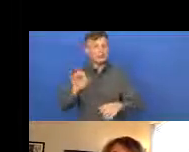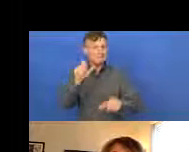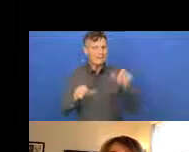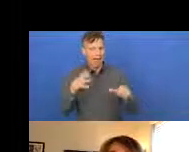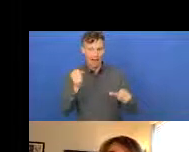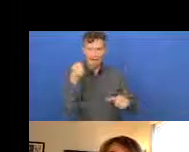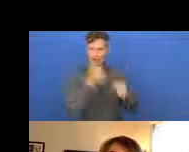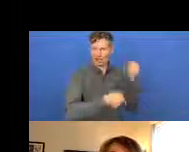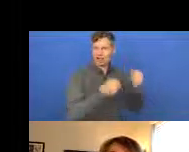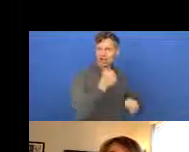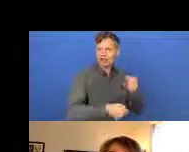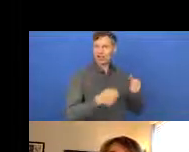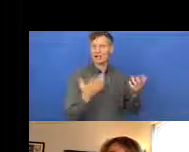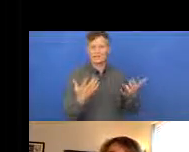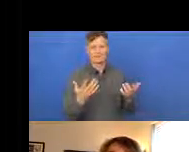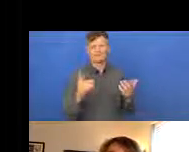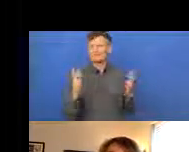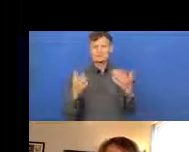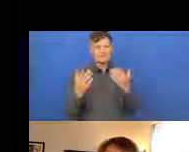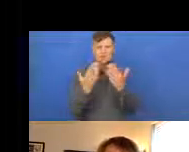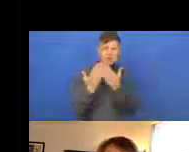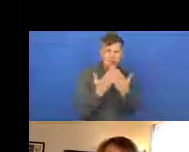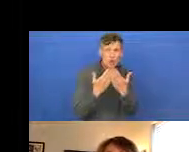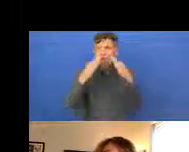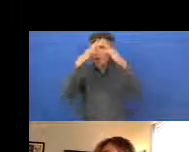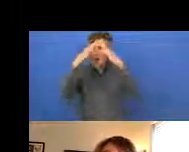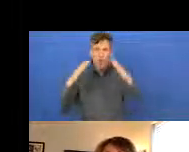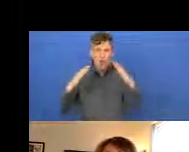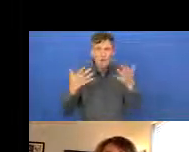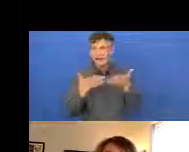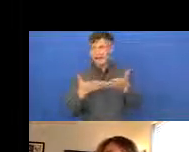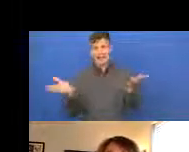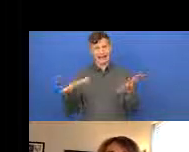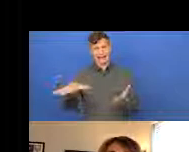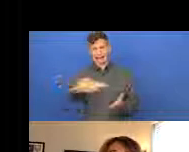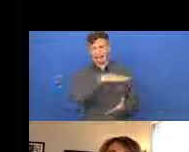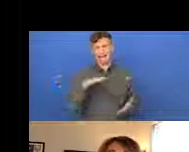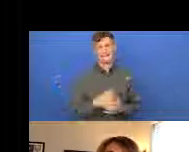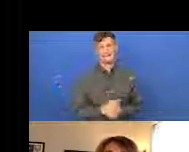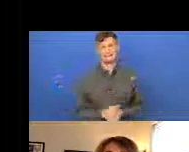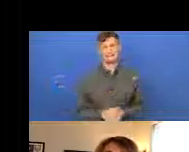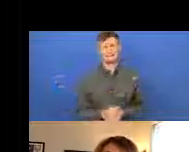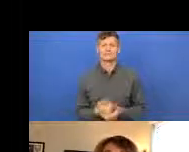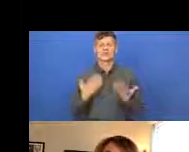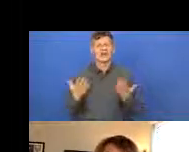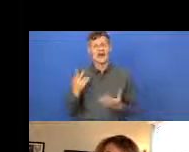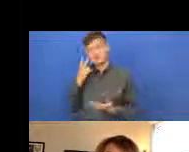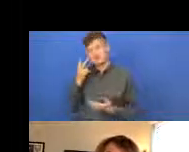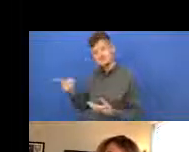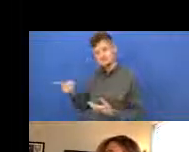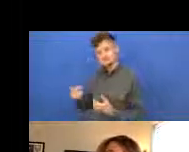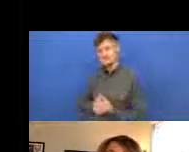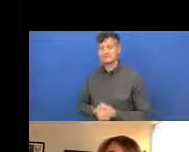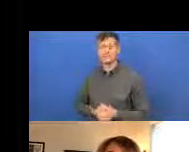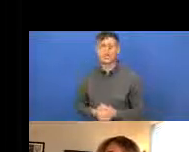Next slide. So the purpose of this study was to understand what is known about bullying against children and young persons with disabilities